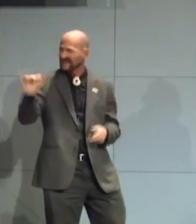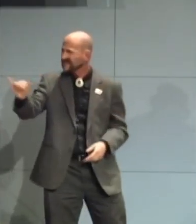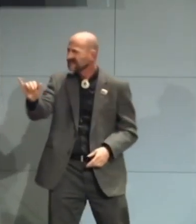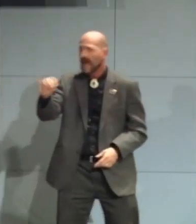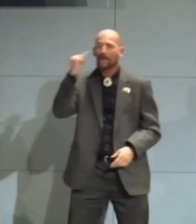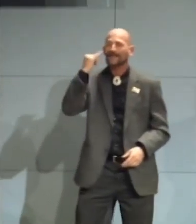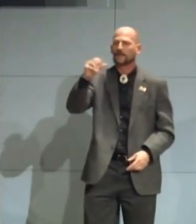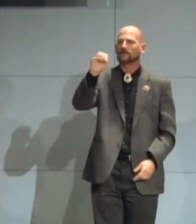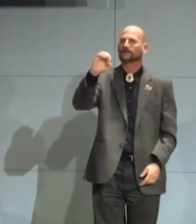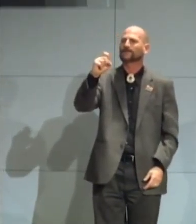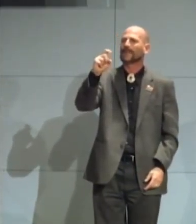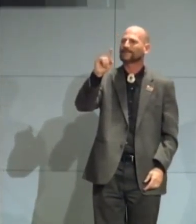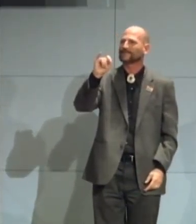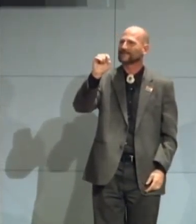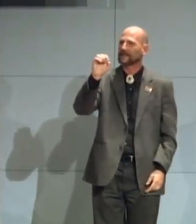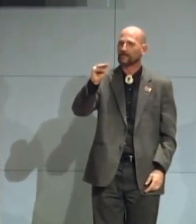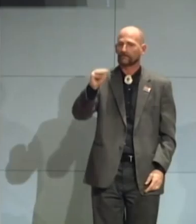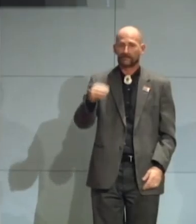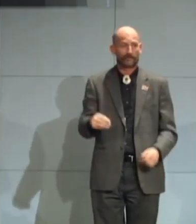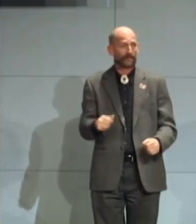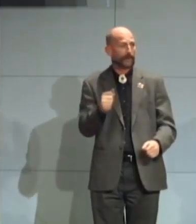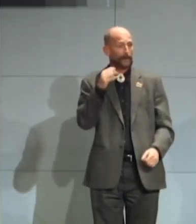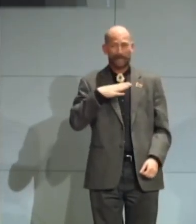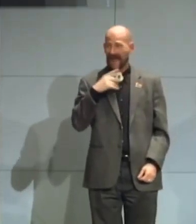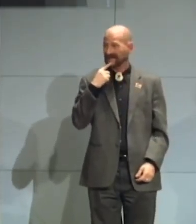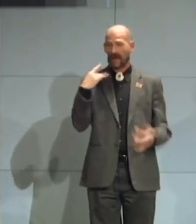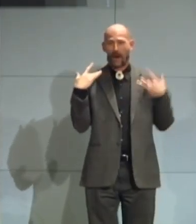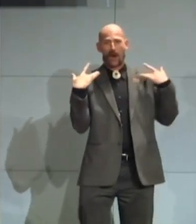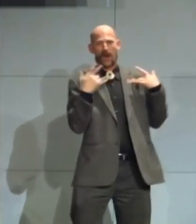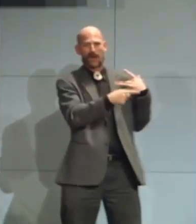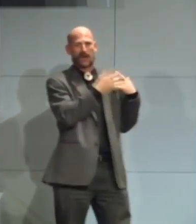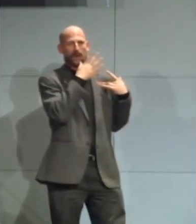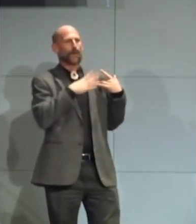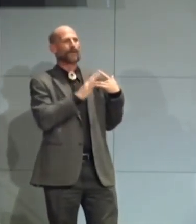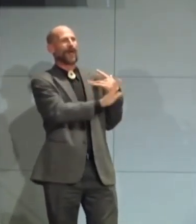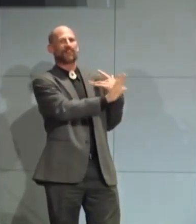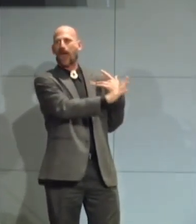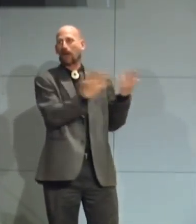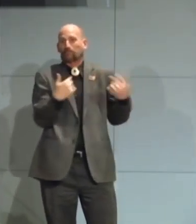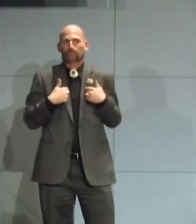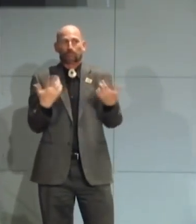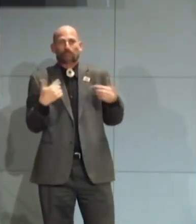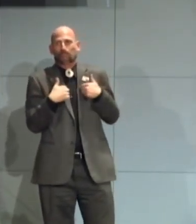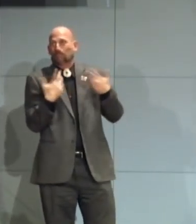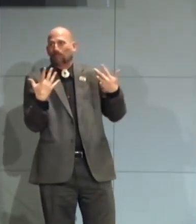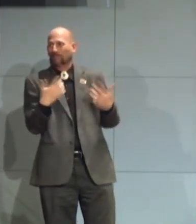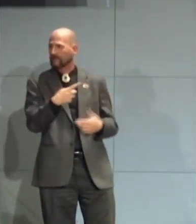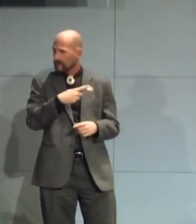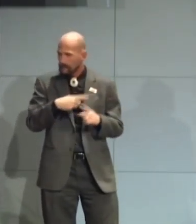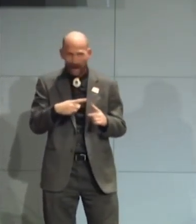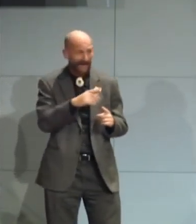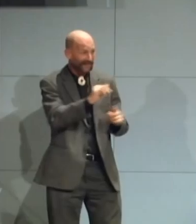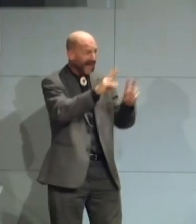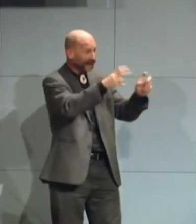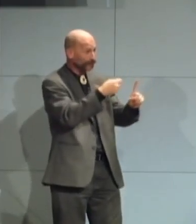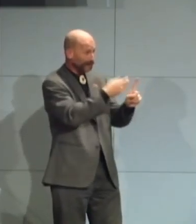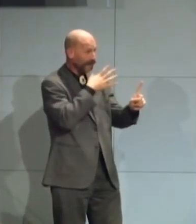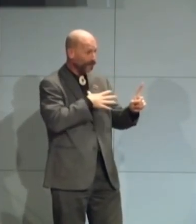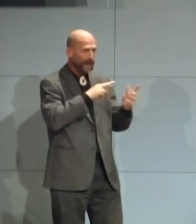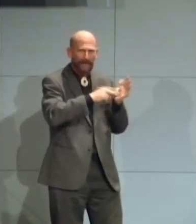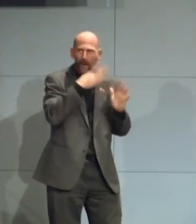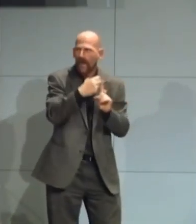old and never have been exposed to the very specific and important area of history that you mentioned. And I think that